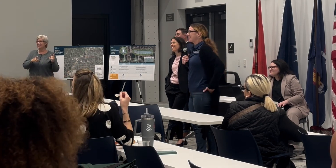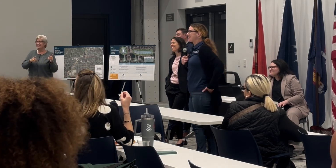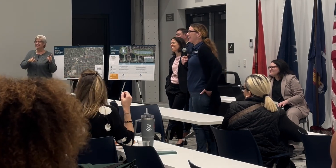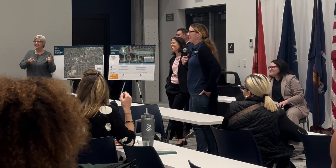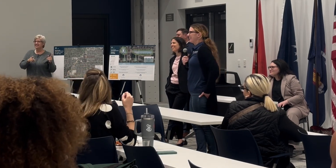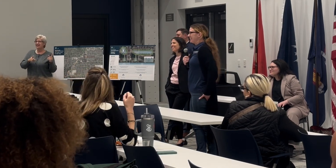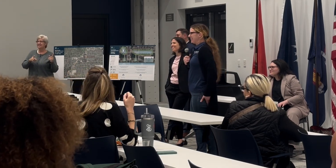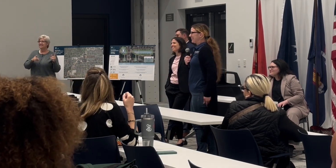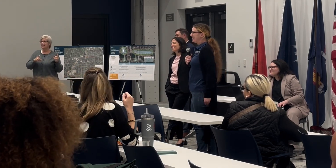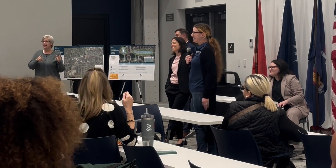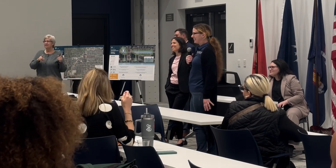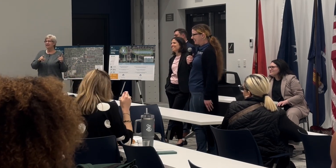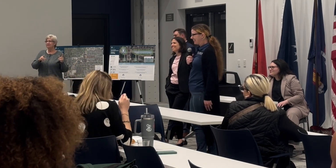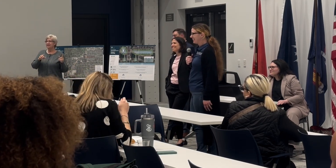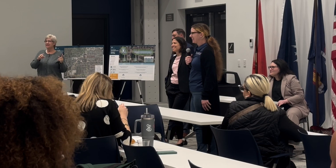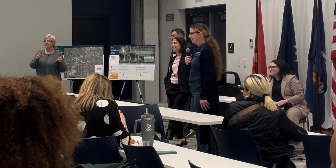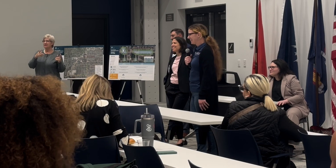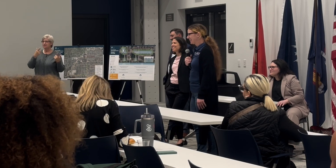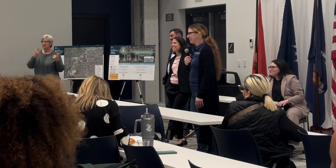So,